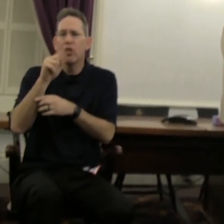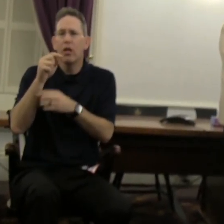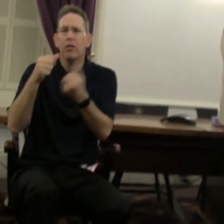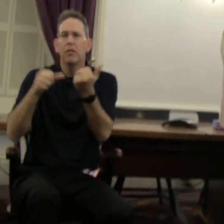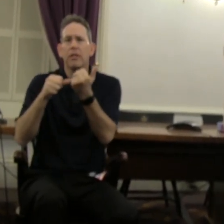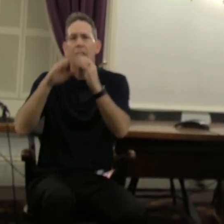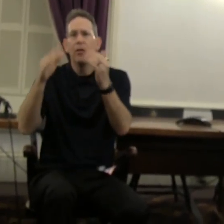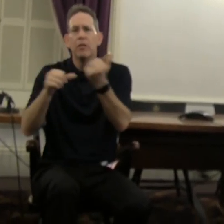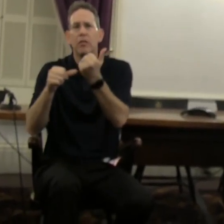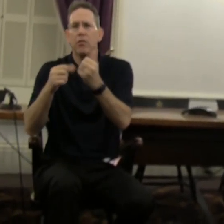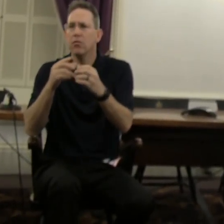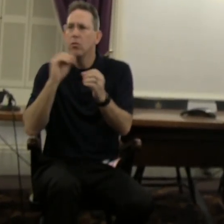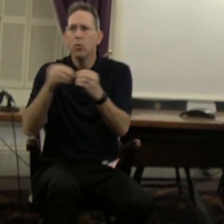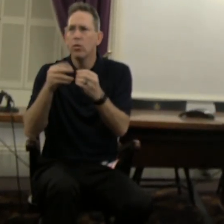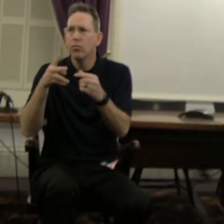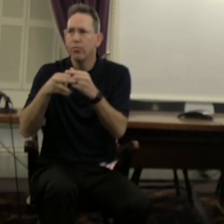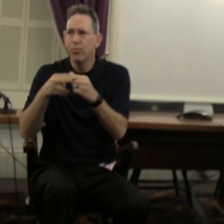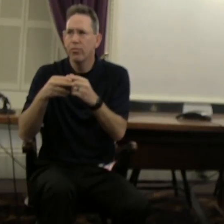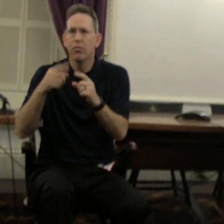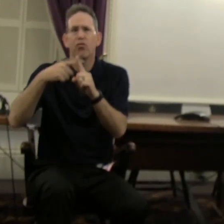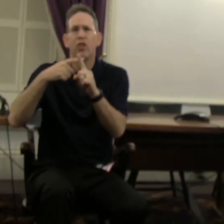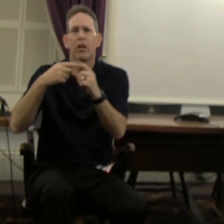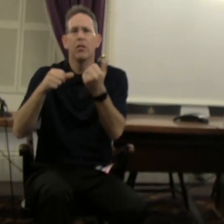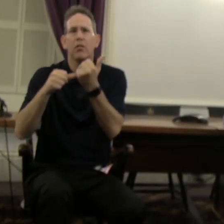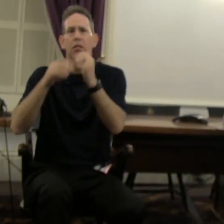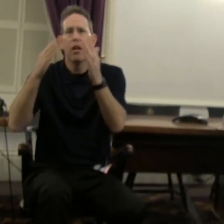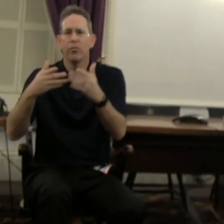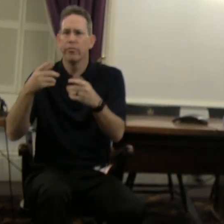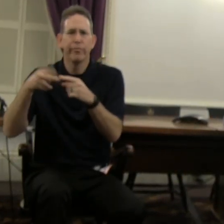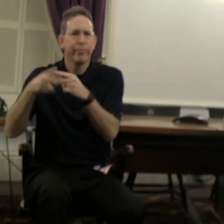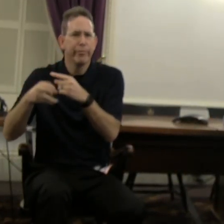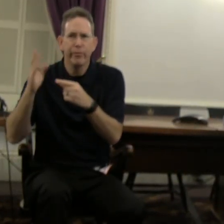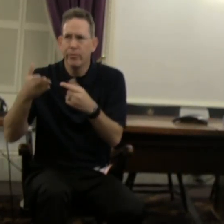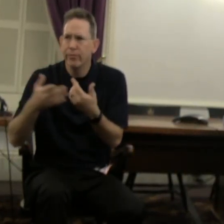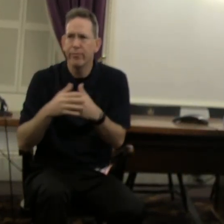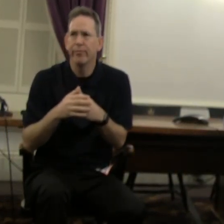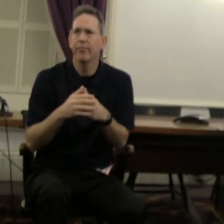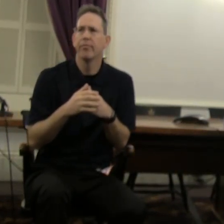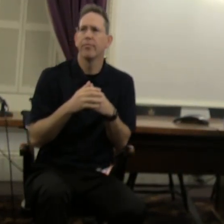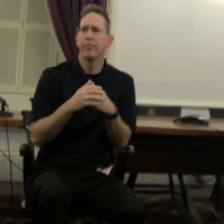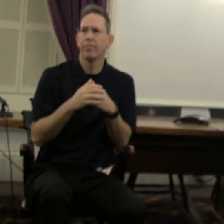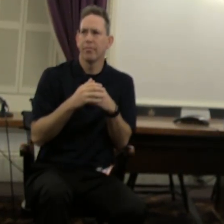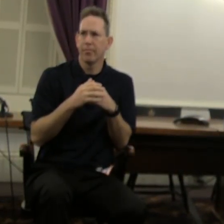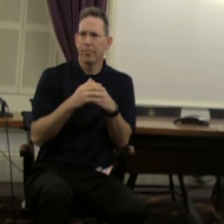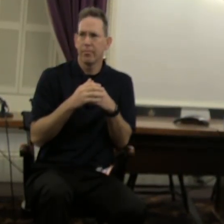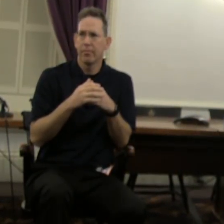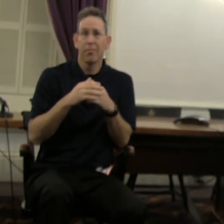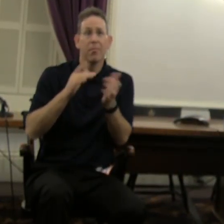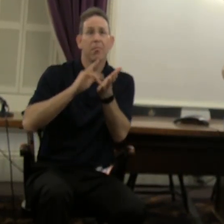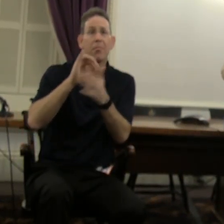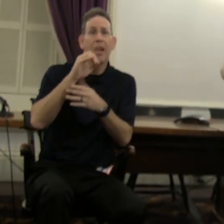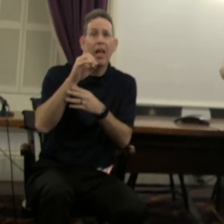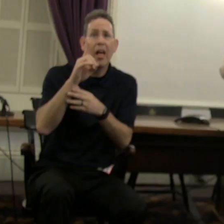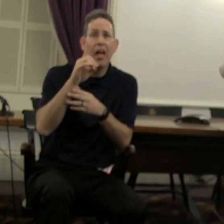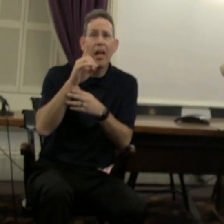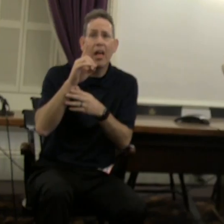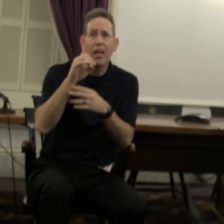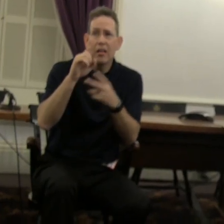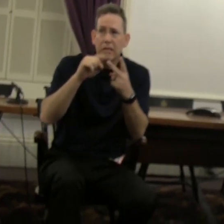SNAP, eliminates LIHEAP, our low-income home energy assistance program, and raises rents on families